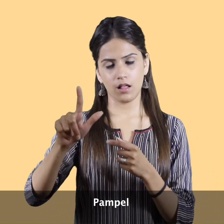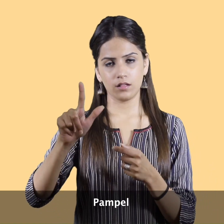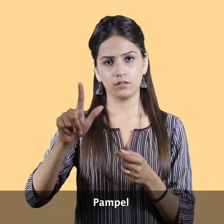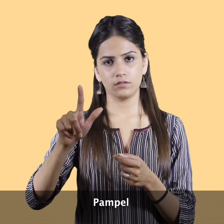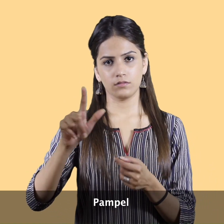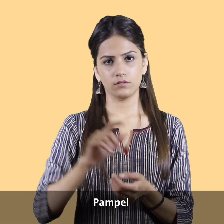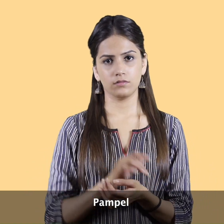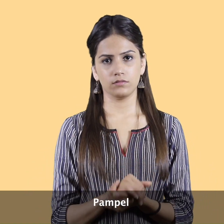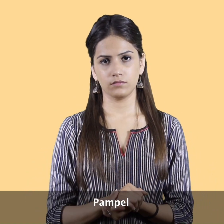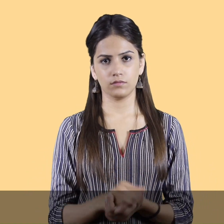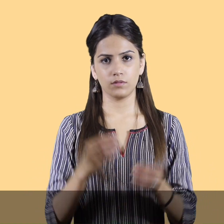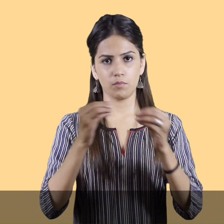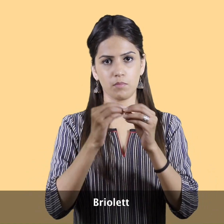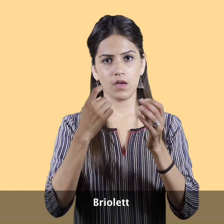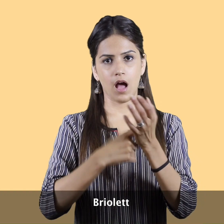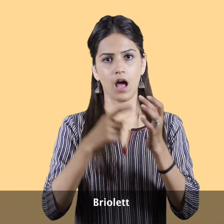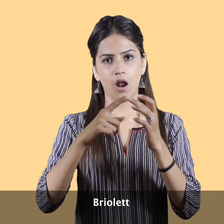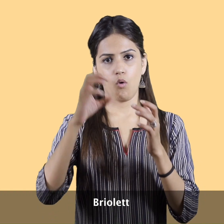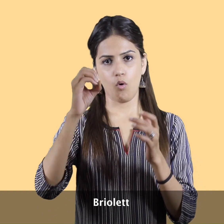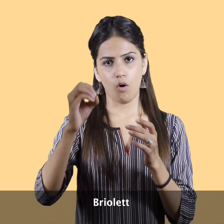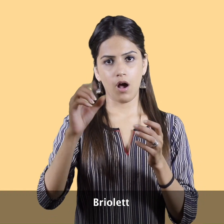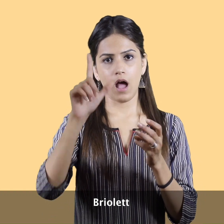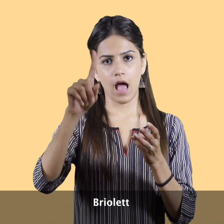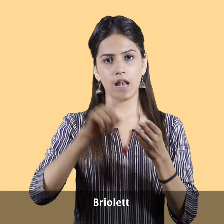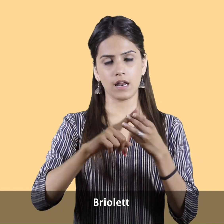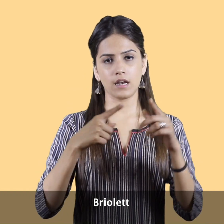pample, briolet,